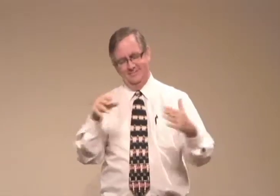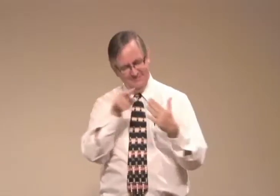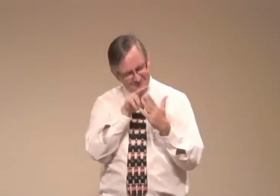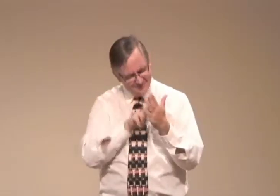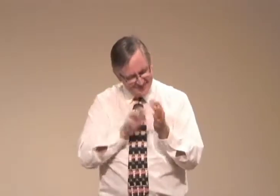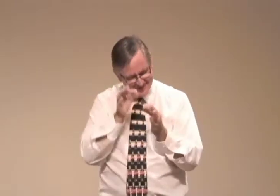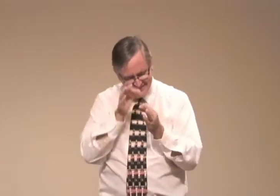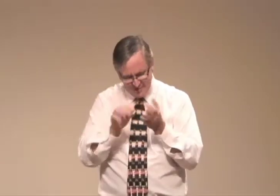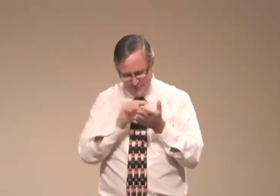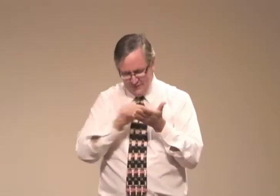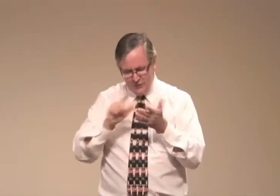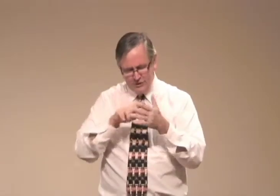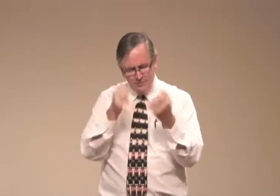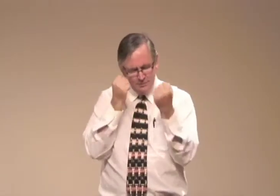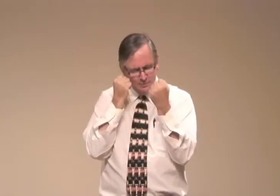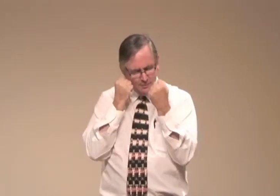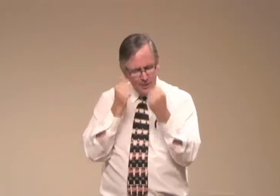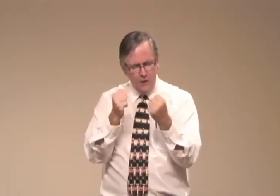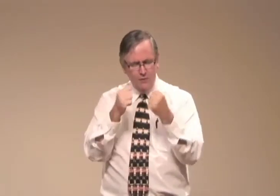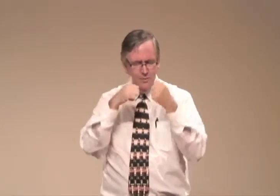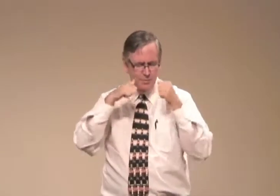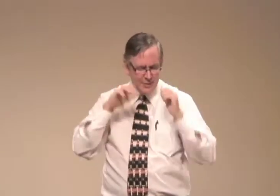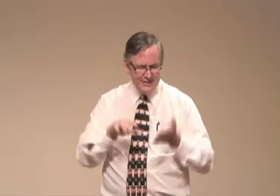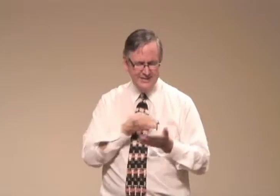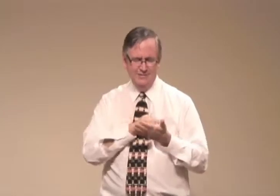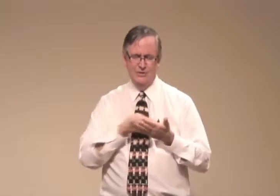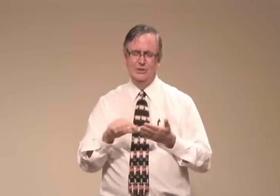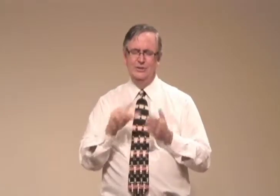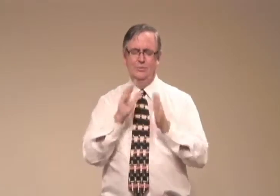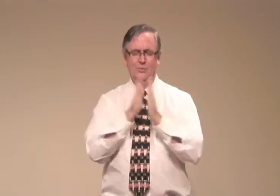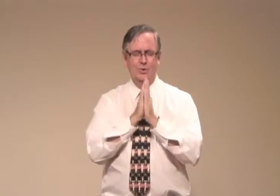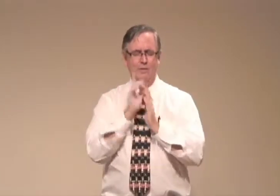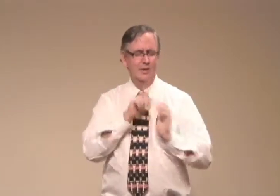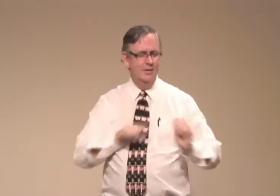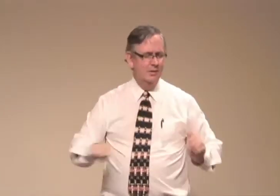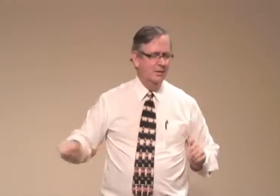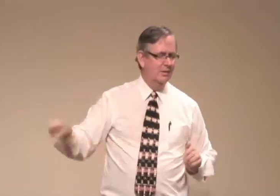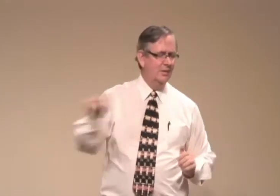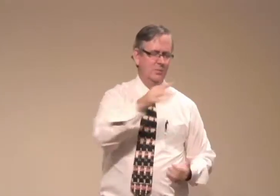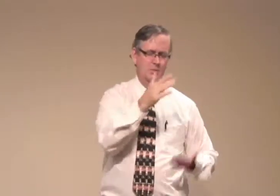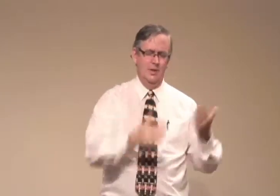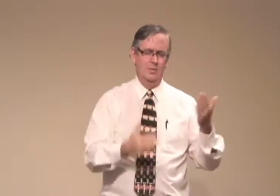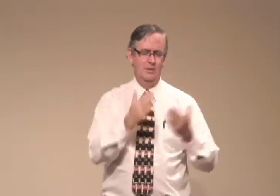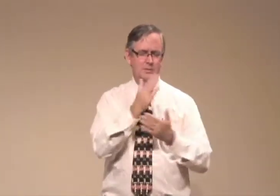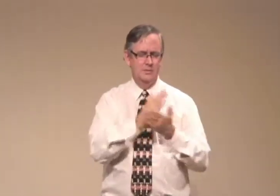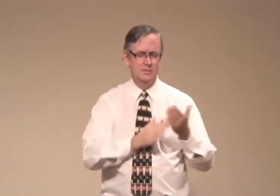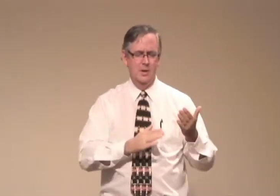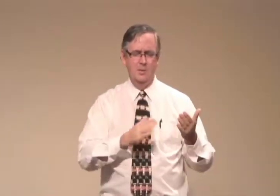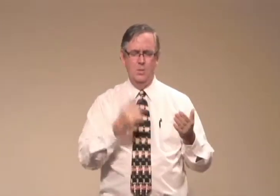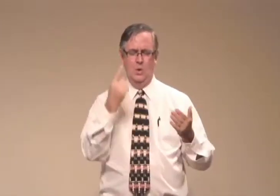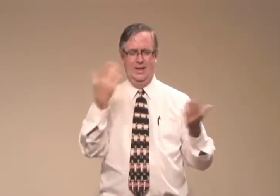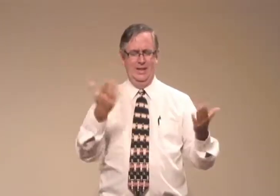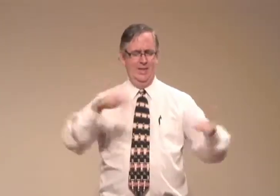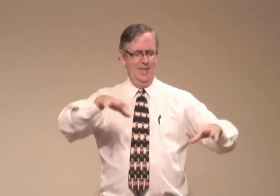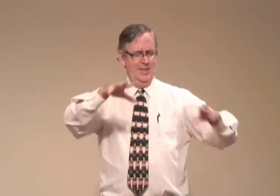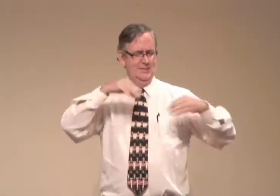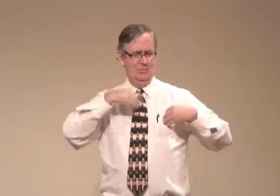path Lord these verses are so simple and yet so profound Lord help us